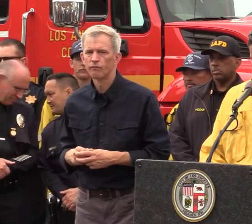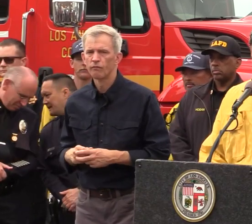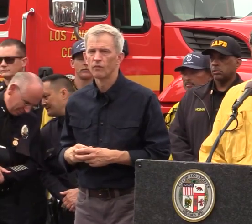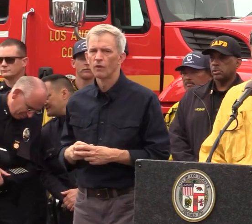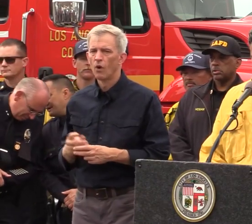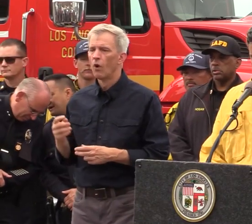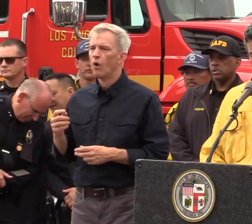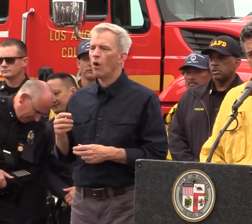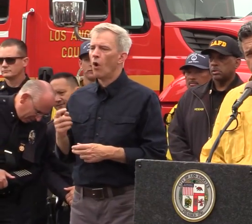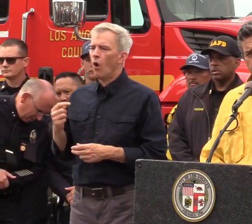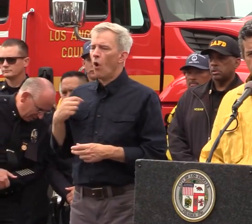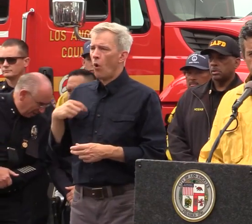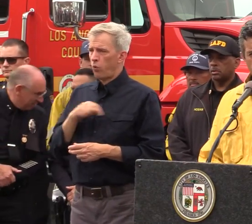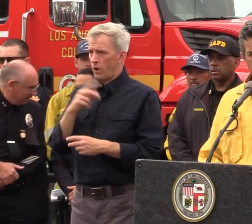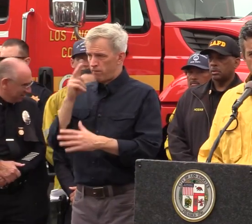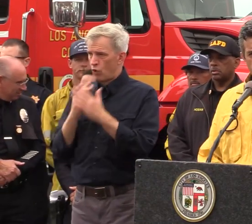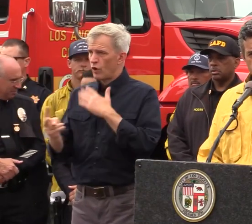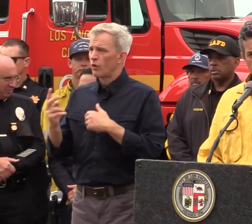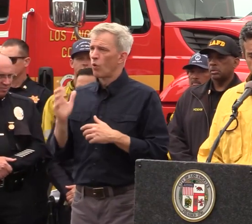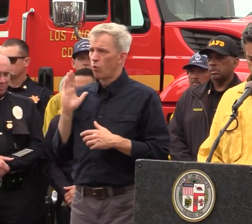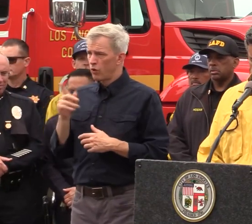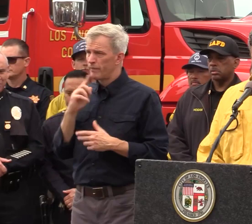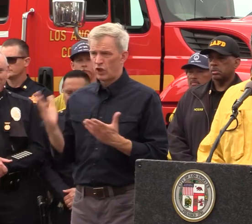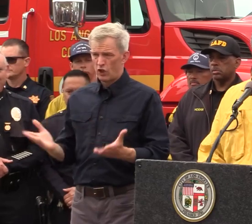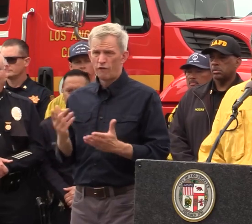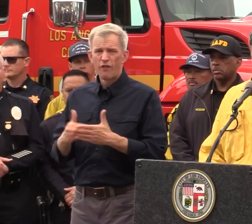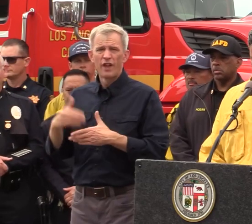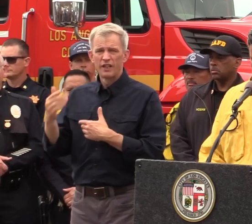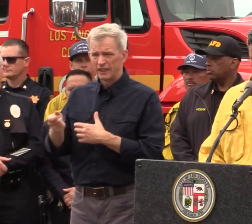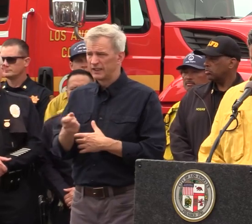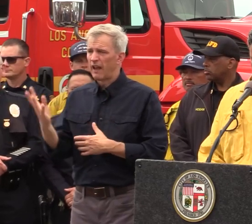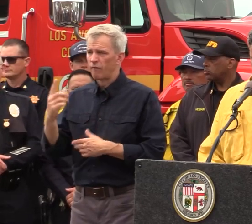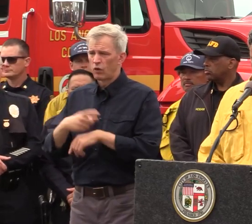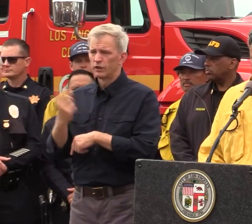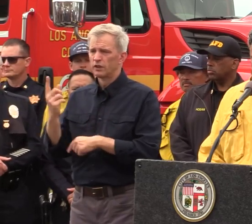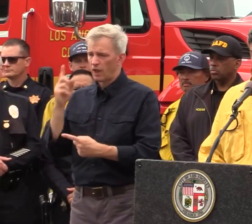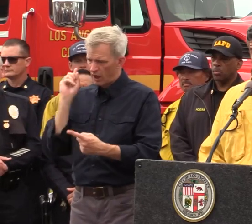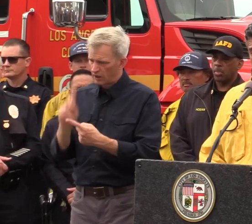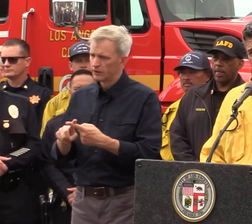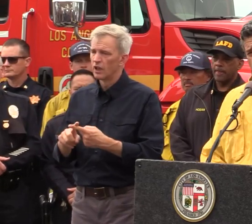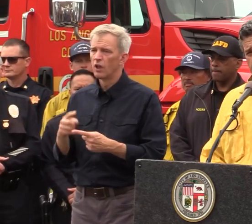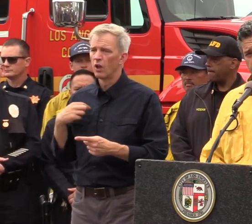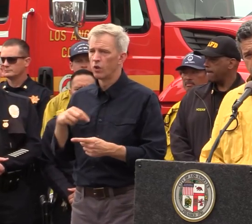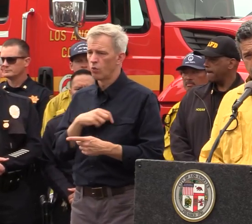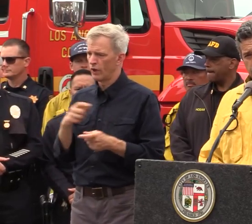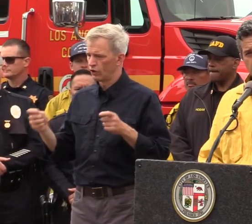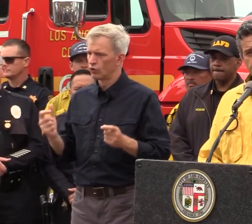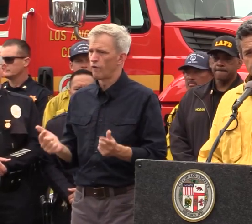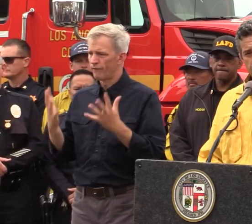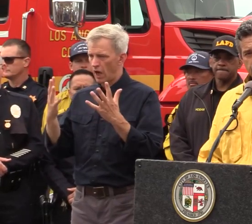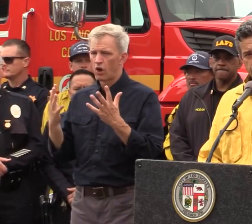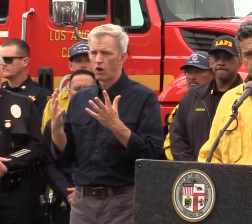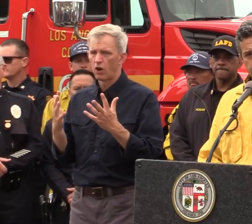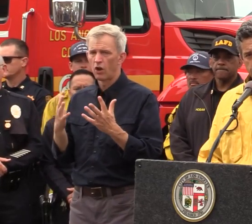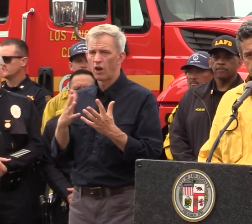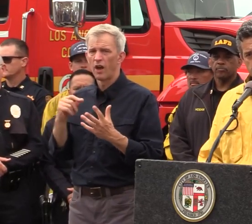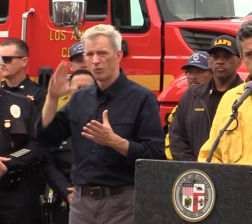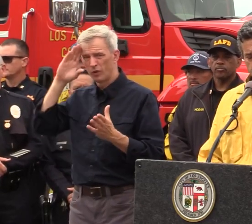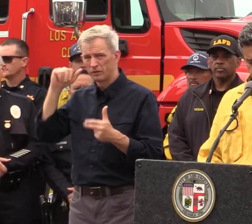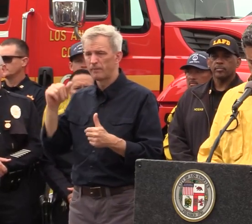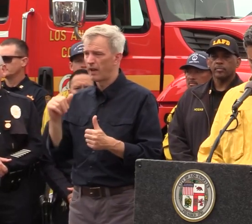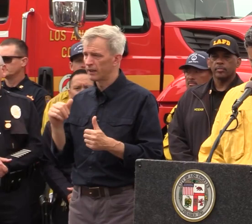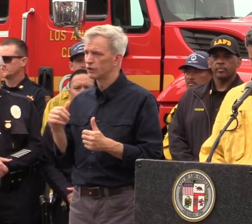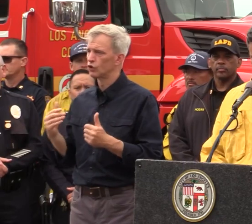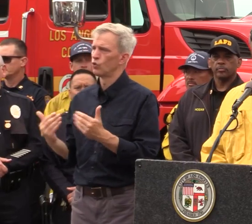being on scene for the next several days until we achieve 100% containment, and we do expect updated containment